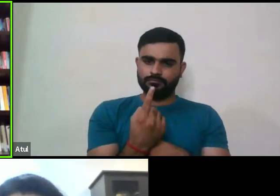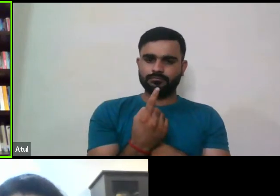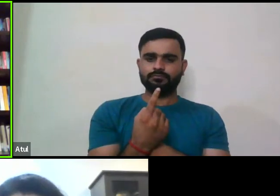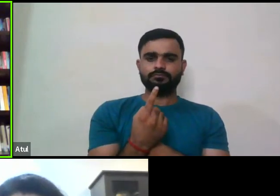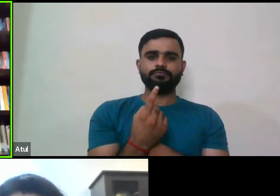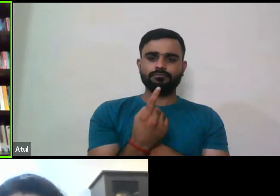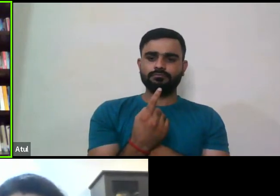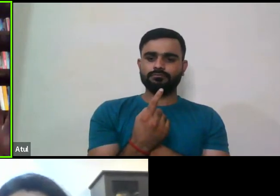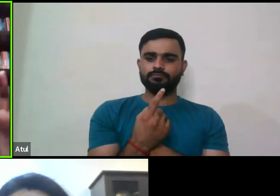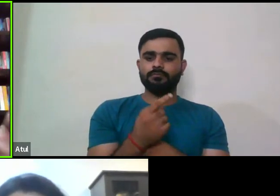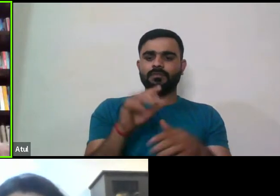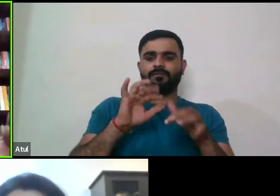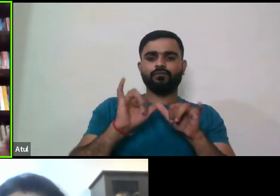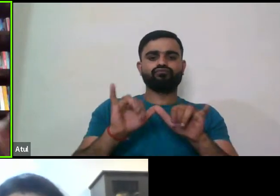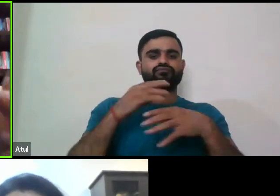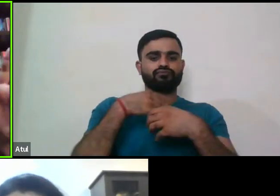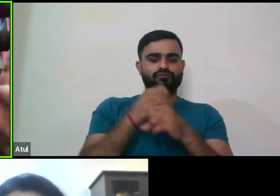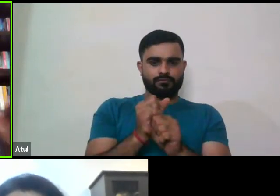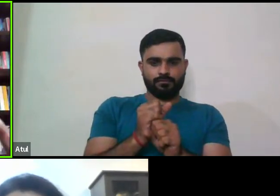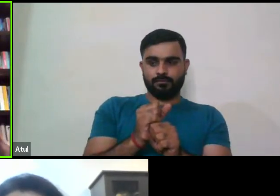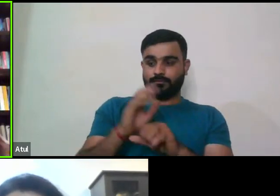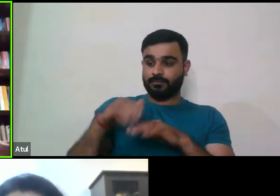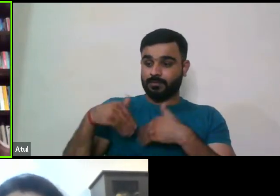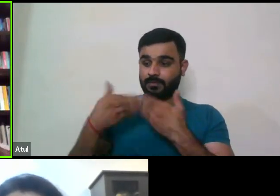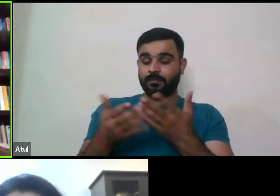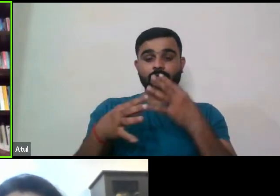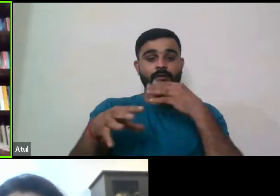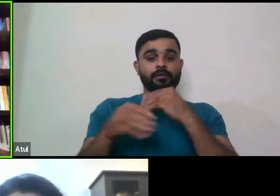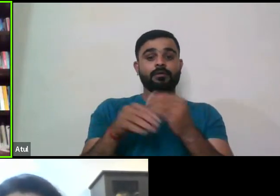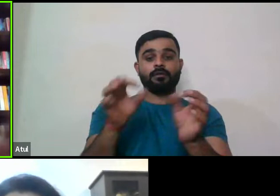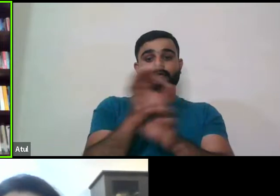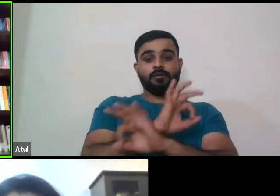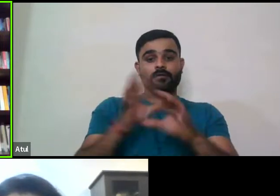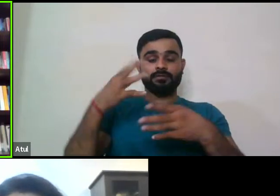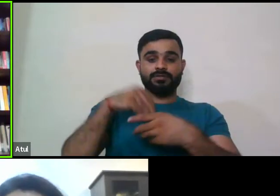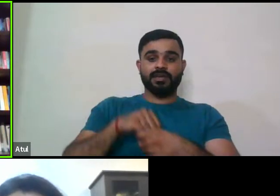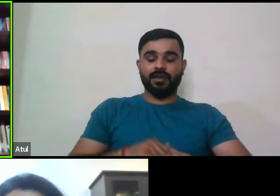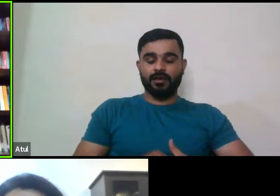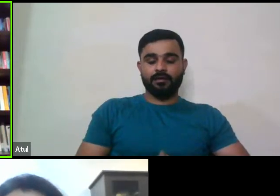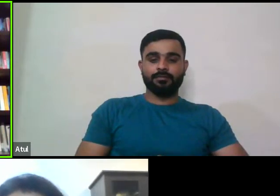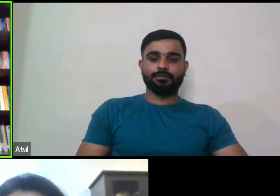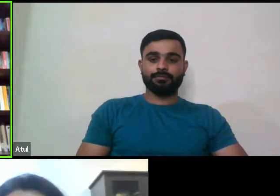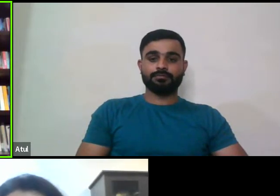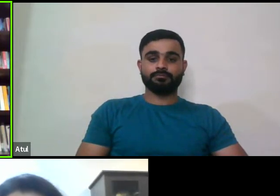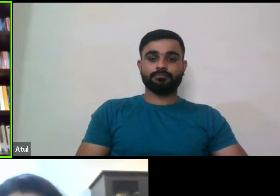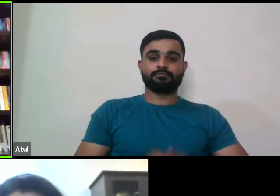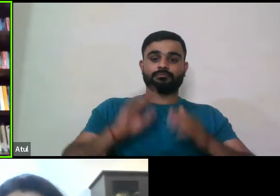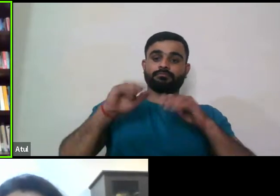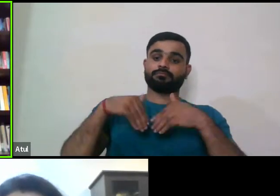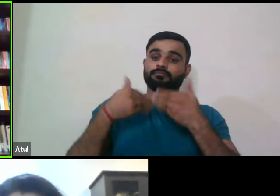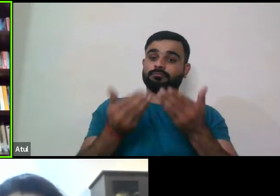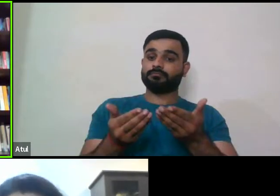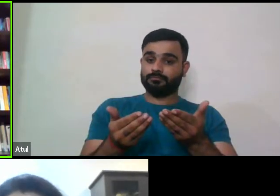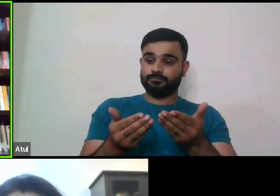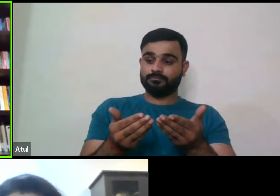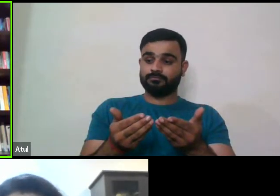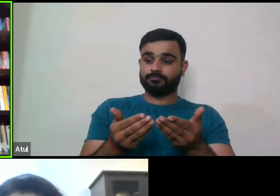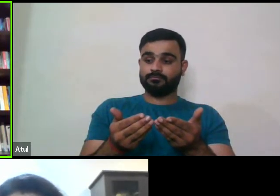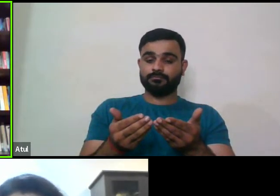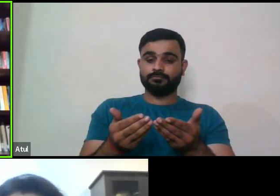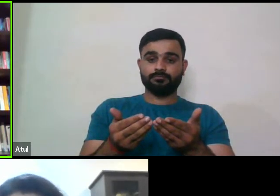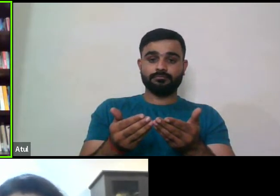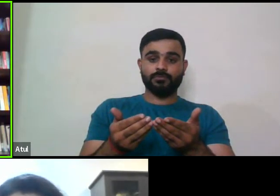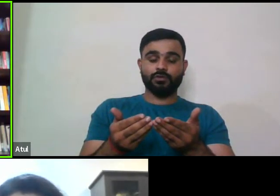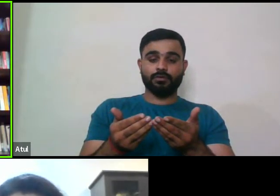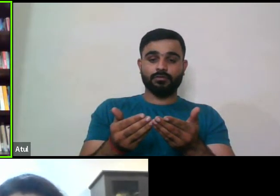one can sort of figure that out, but as long as it is Hmm. there for a set amount of time, and as long as it is